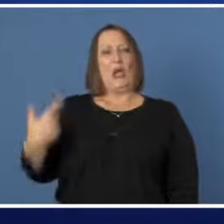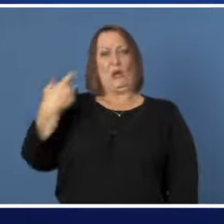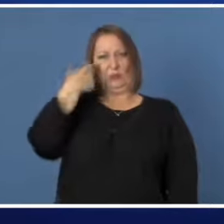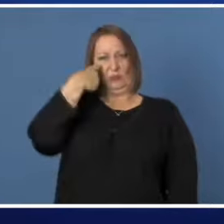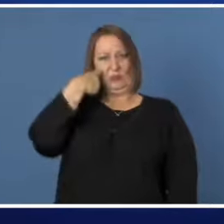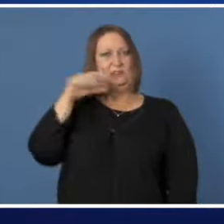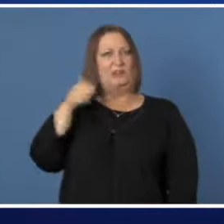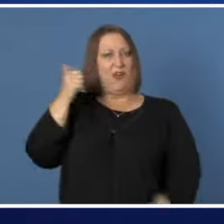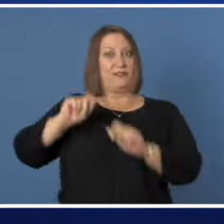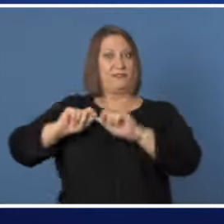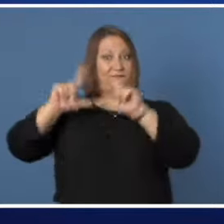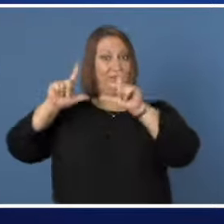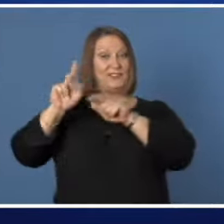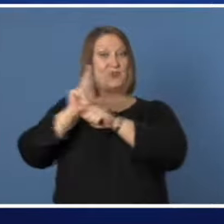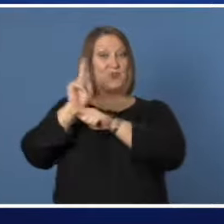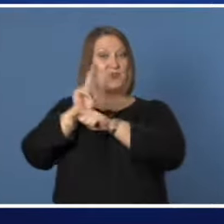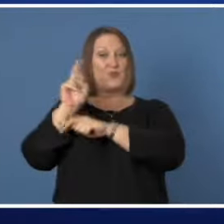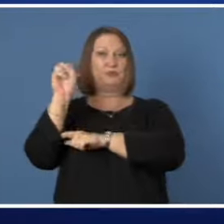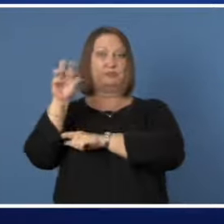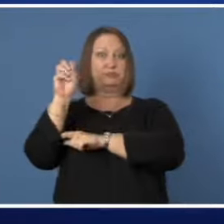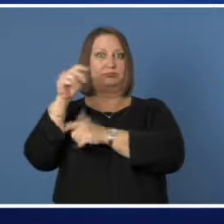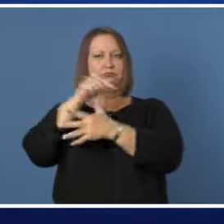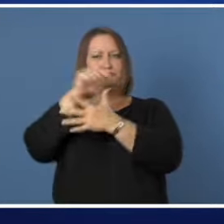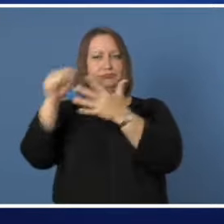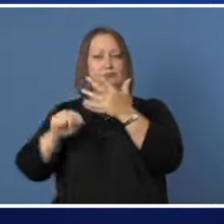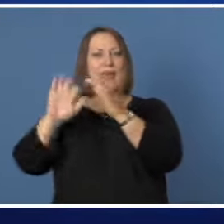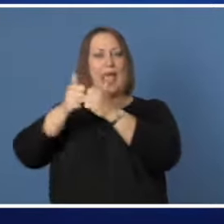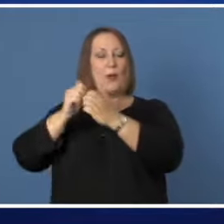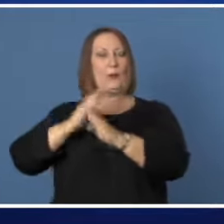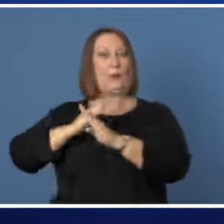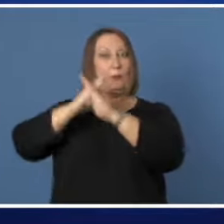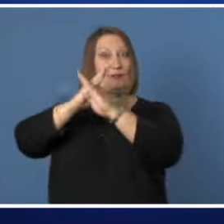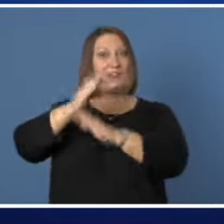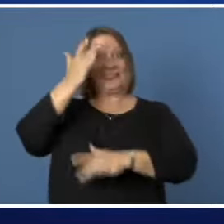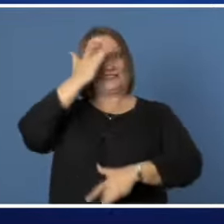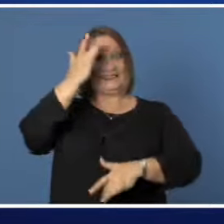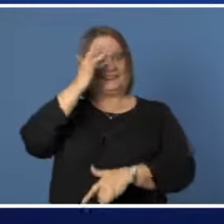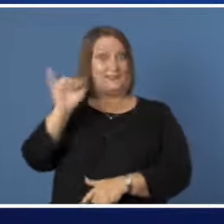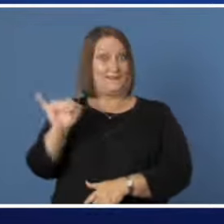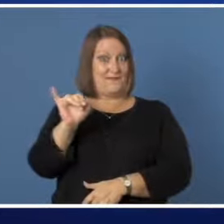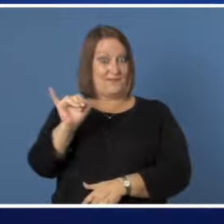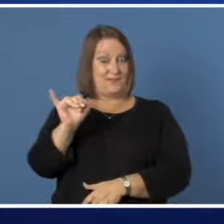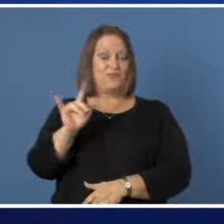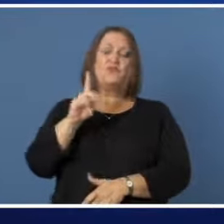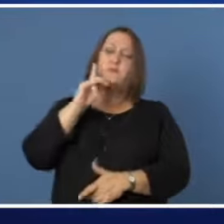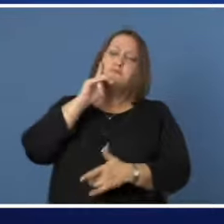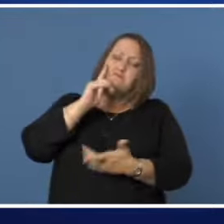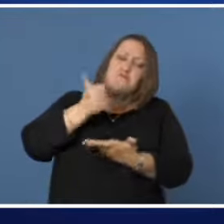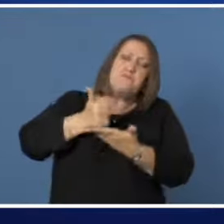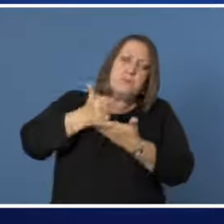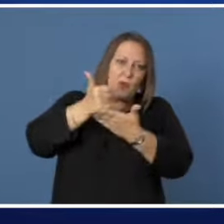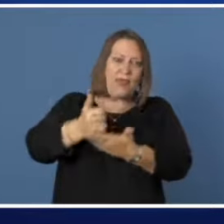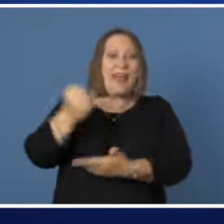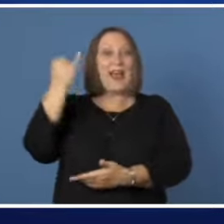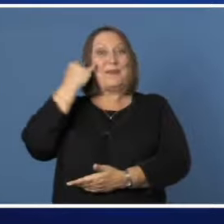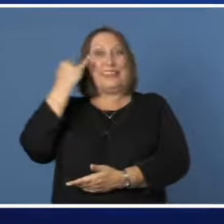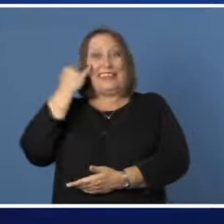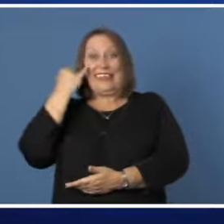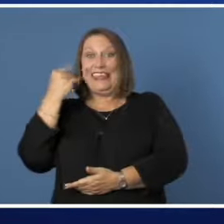Many of the steps mentioned before will safeguard you against a bioterrorist attack,